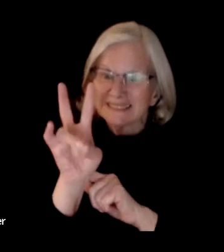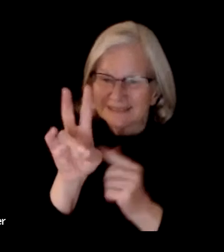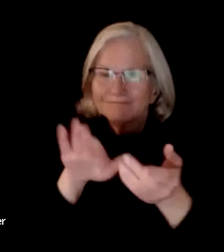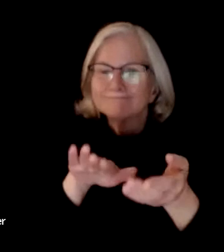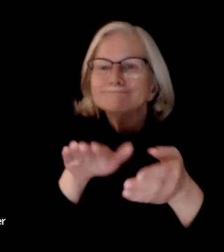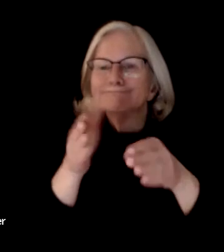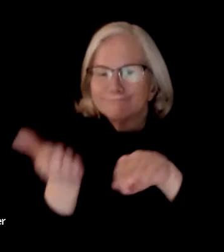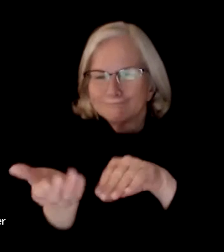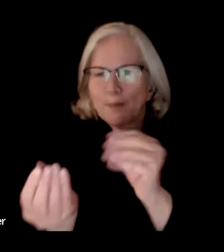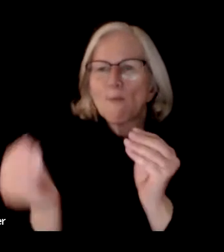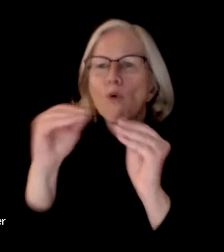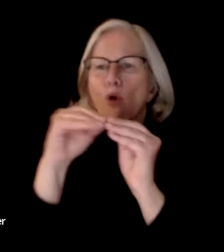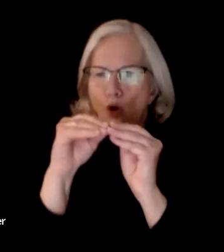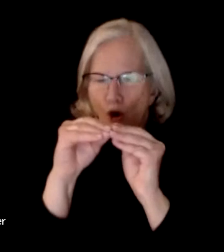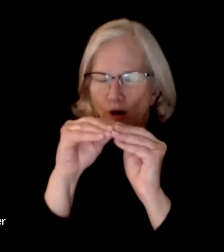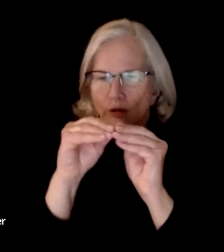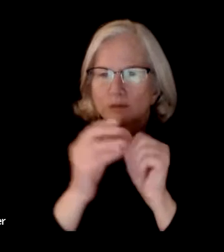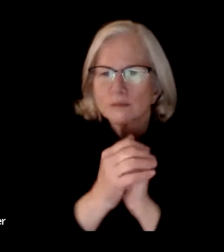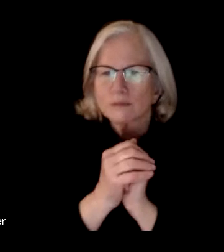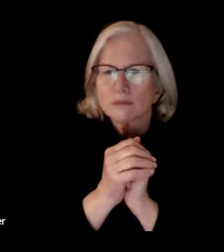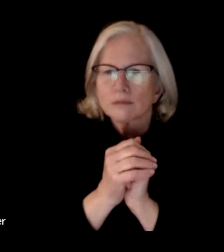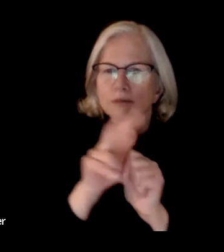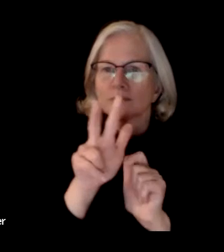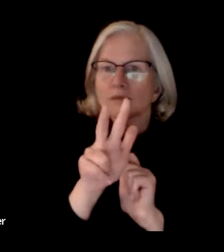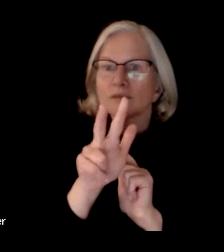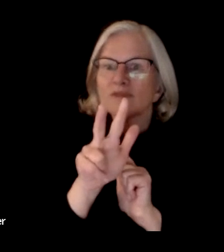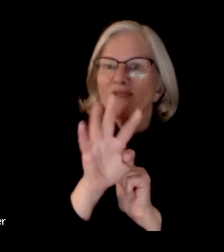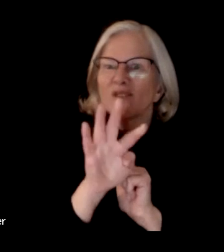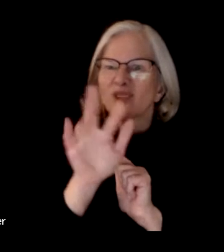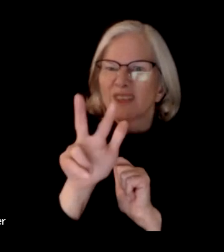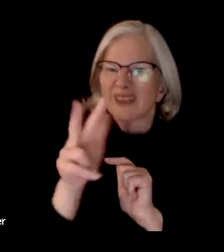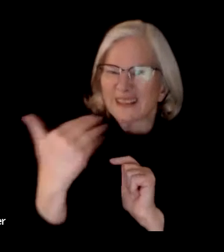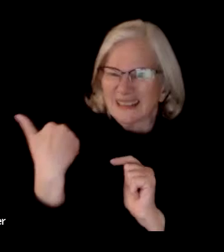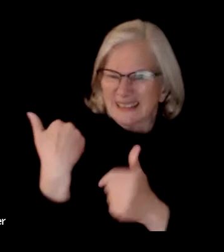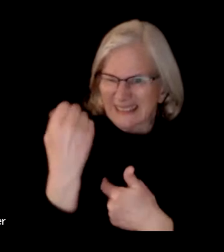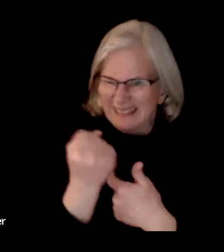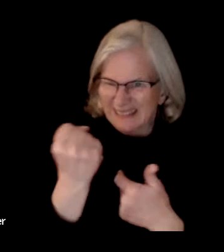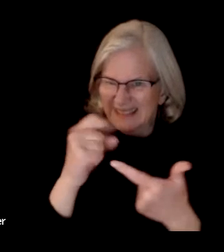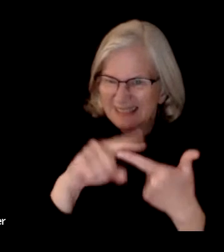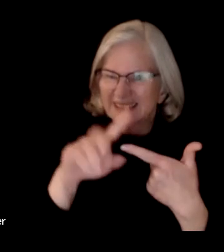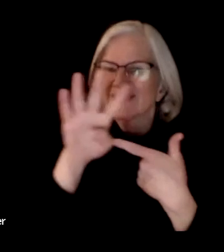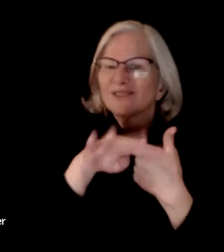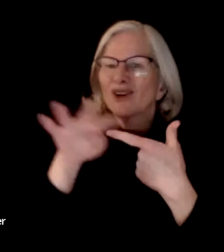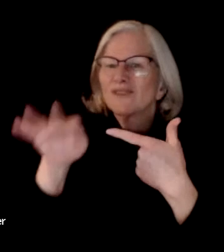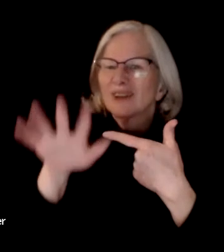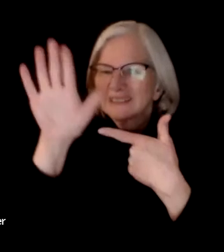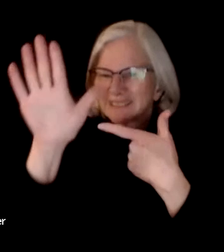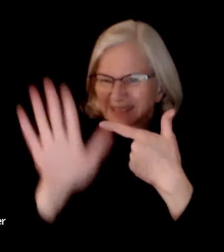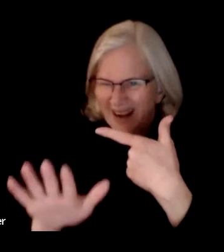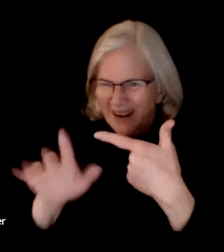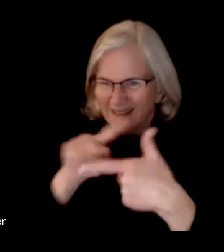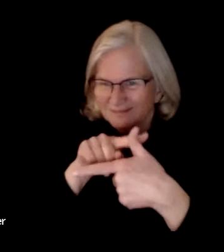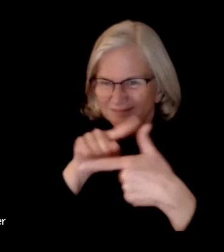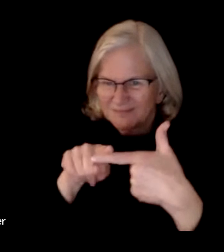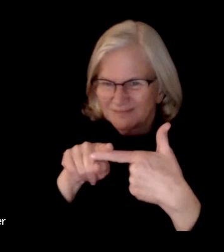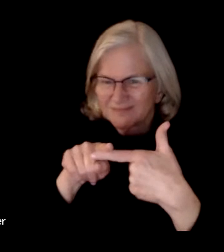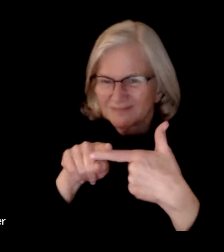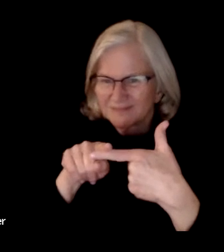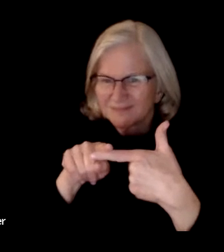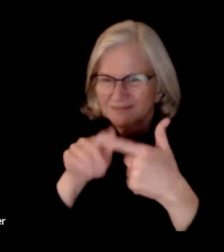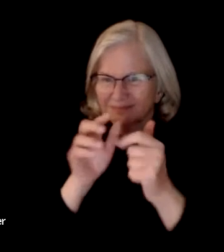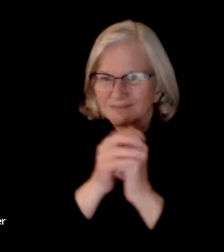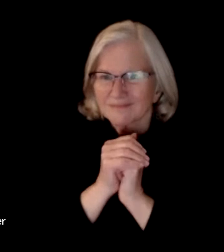same time period, 43 deaths reported Saturday, 44 on Sunday. We announced 4 COVID